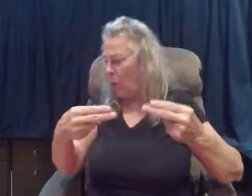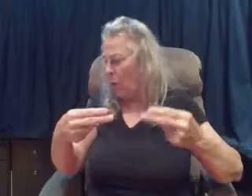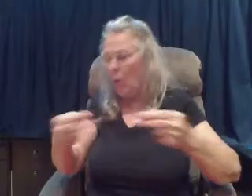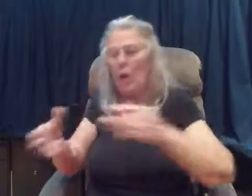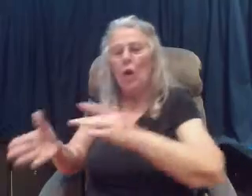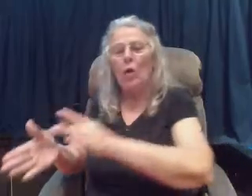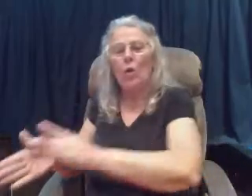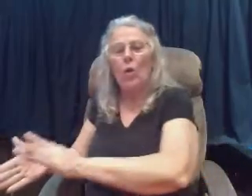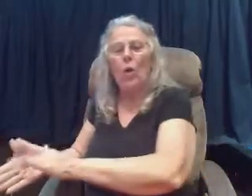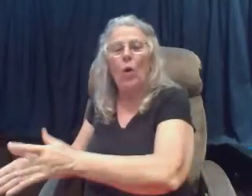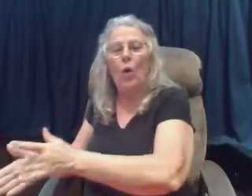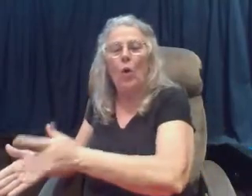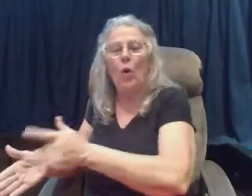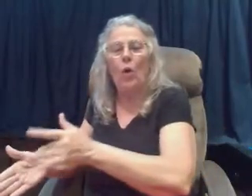Deo.